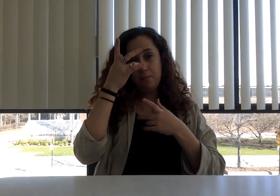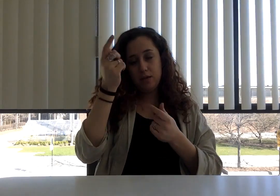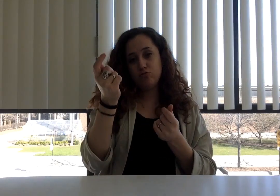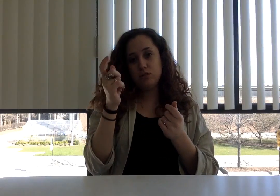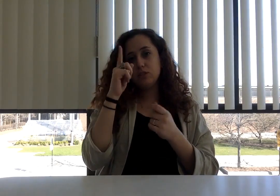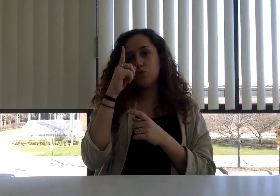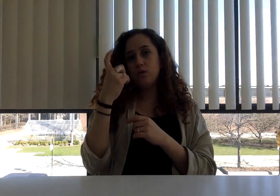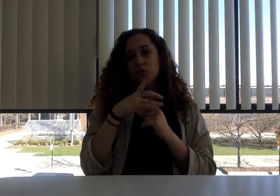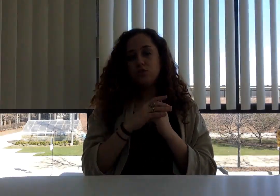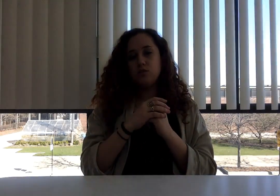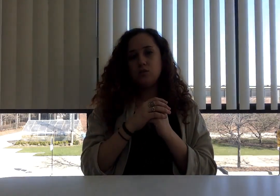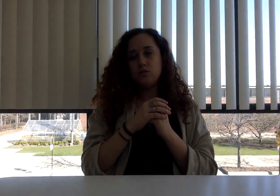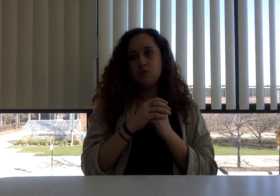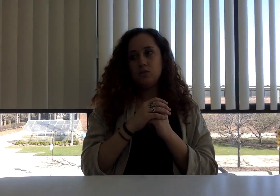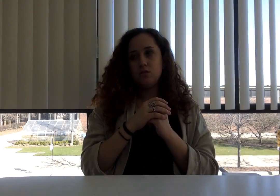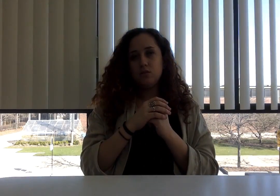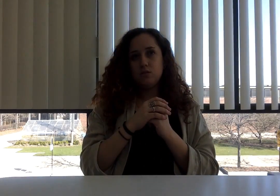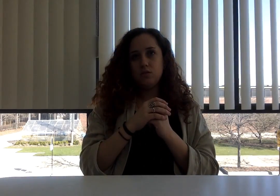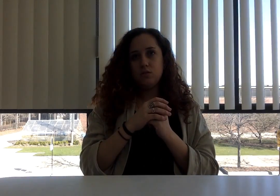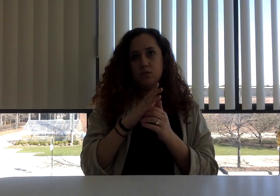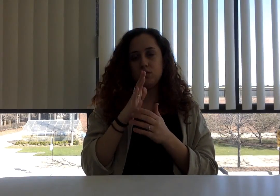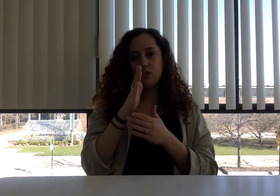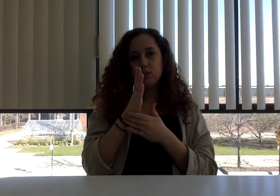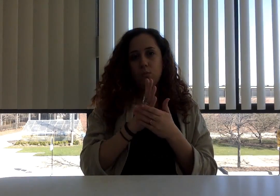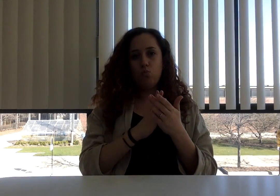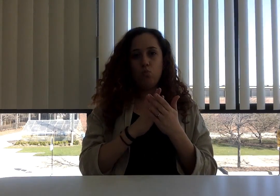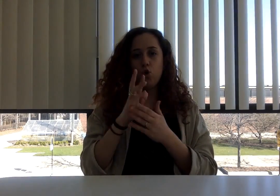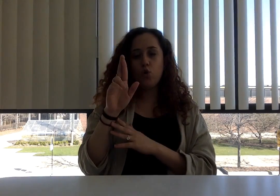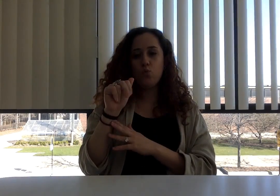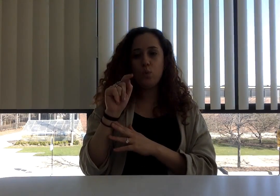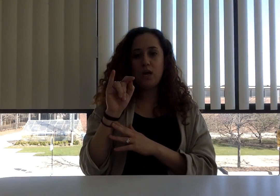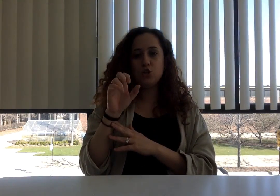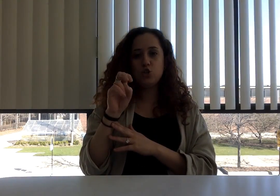Some were rational and some were not.